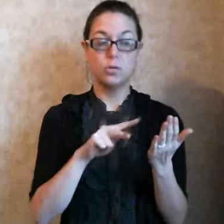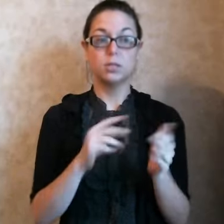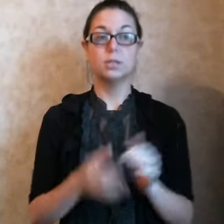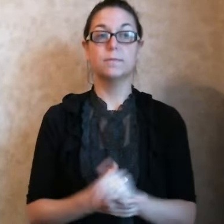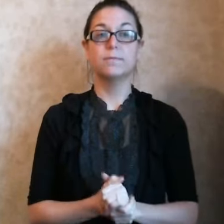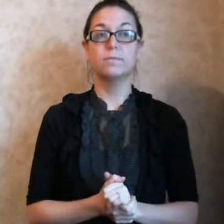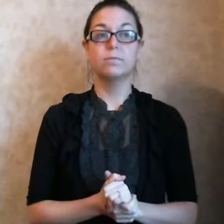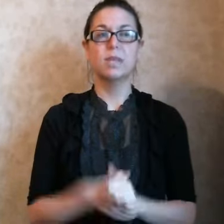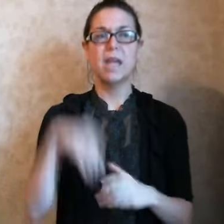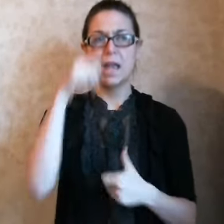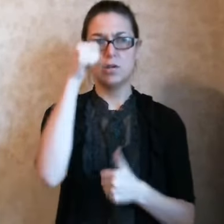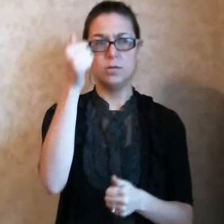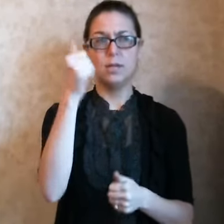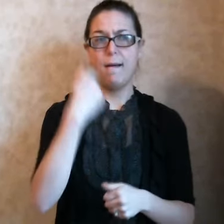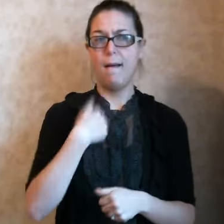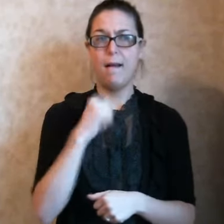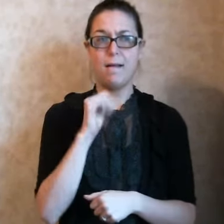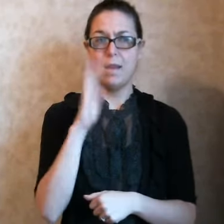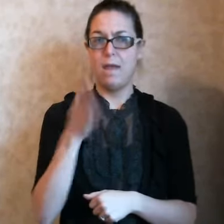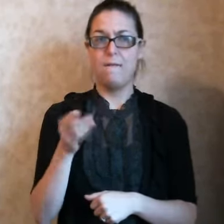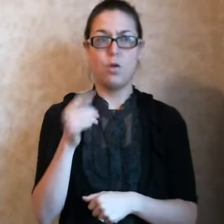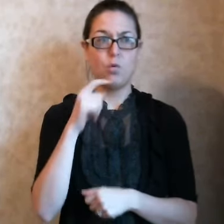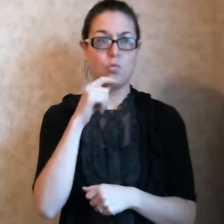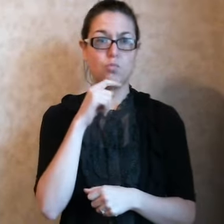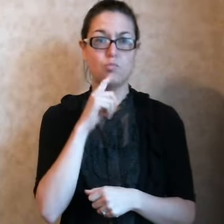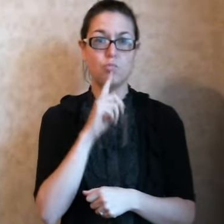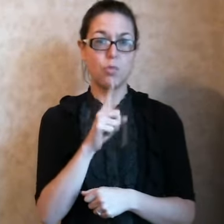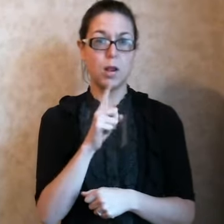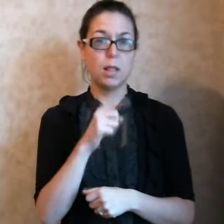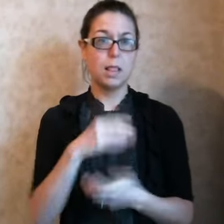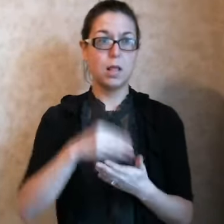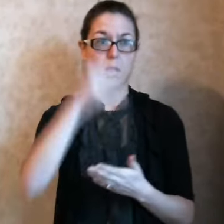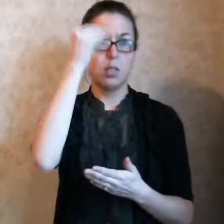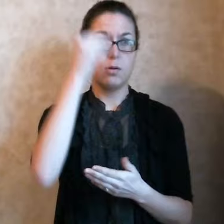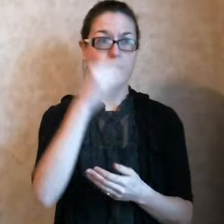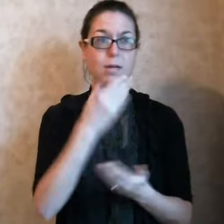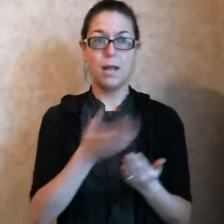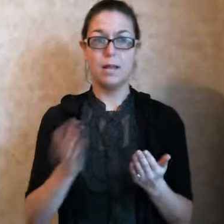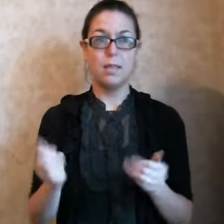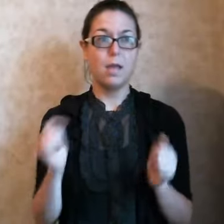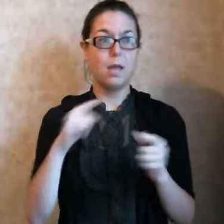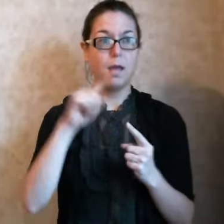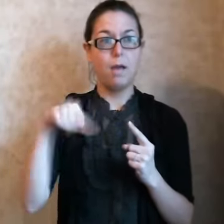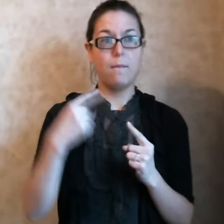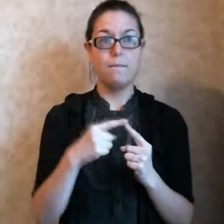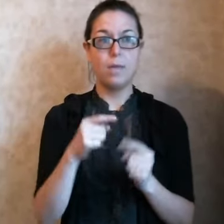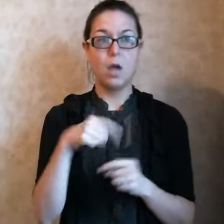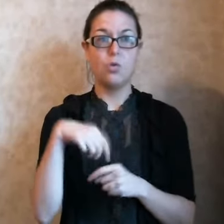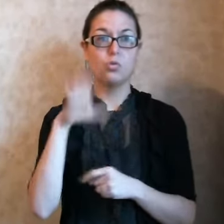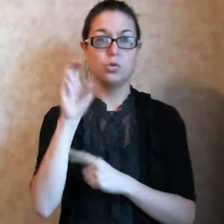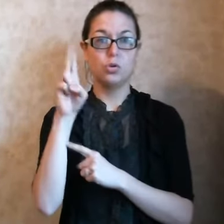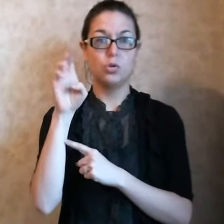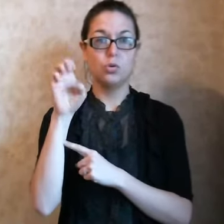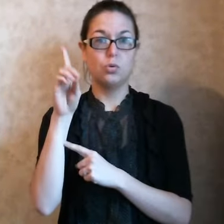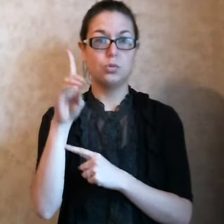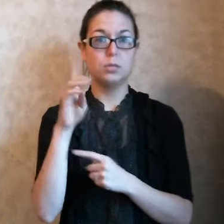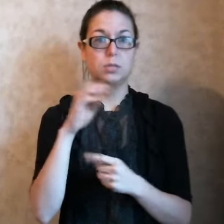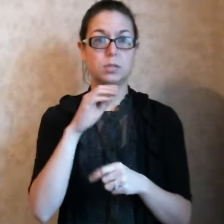I've never really learned anything about cute speech. There's not a lot known about cute